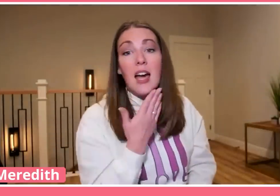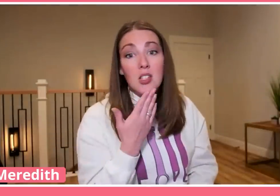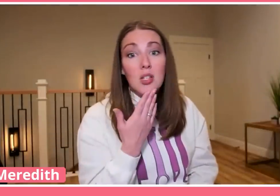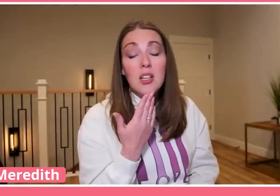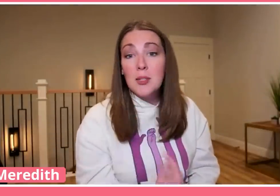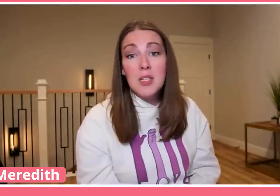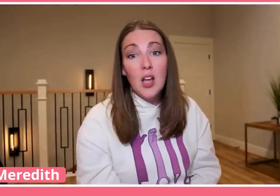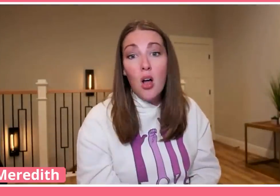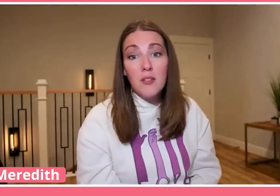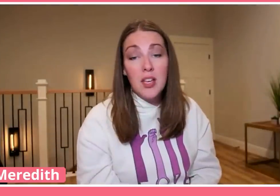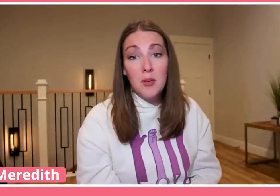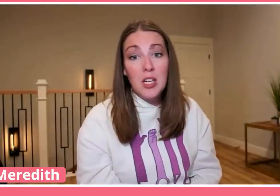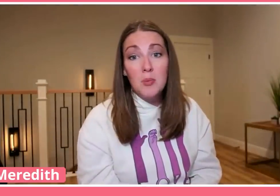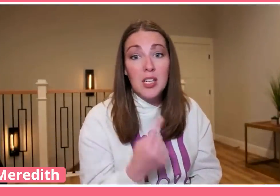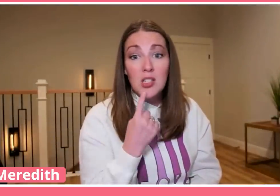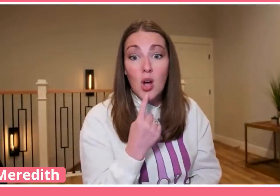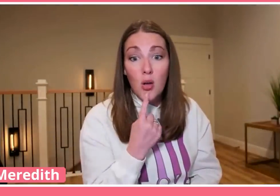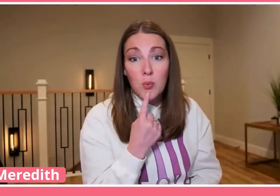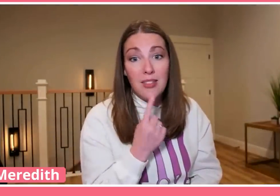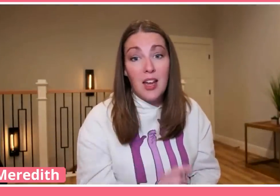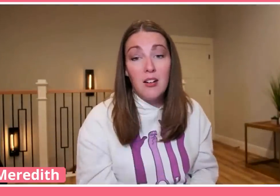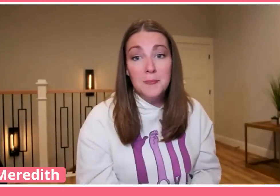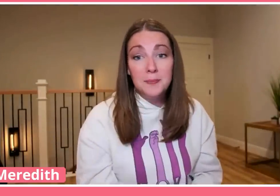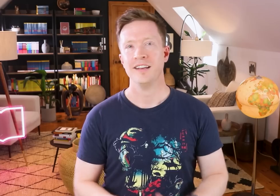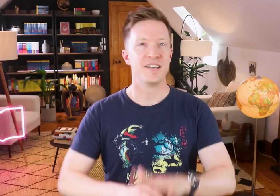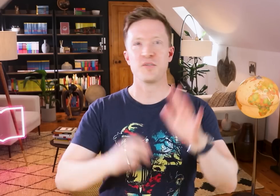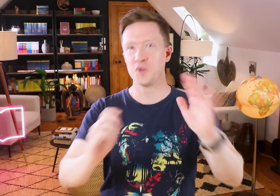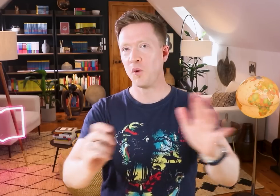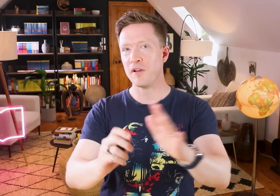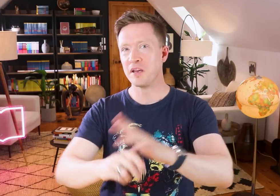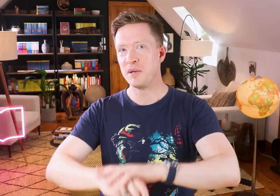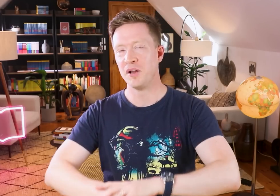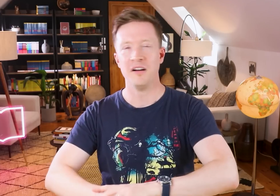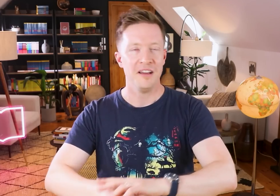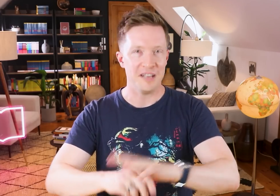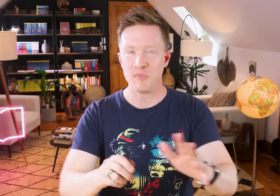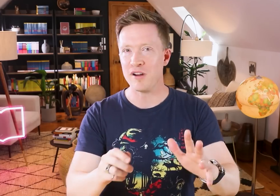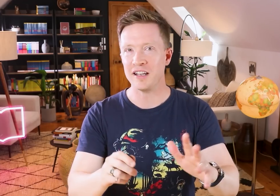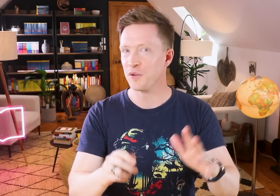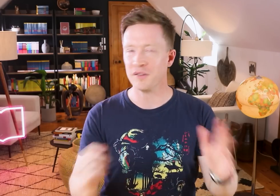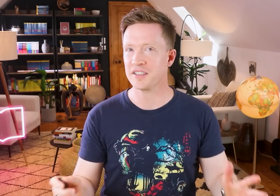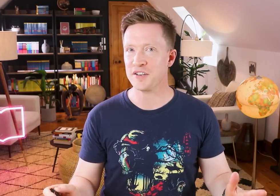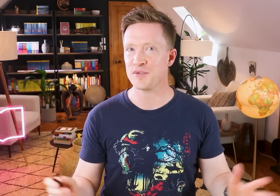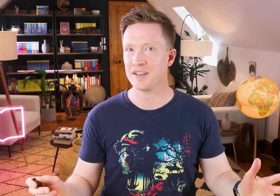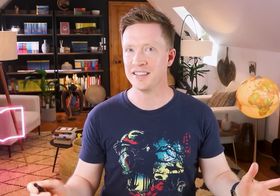student is missing all of the information because it's all right there. Yeah. So stop worrying that people are lip reading your conversations really.